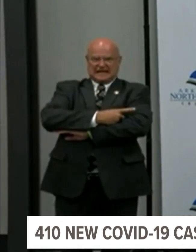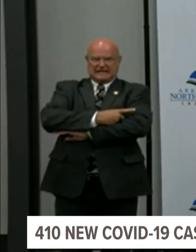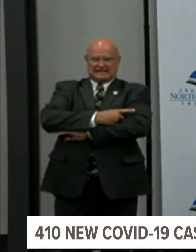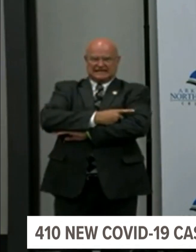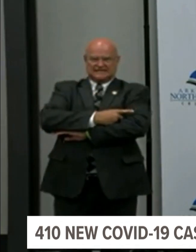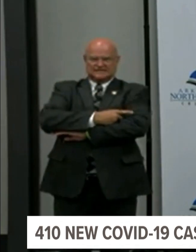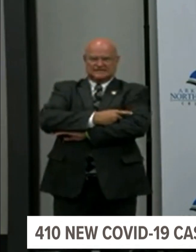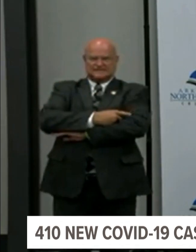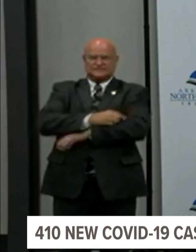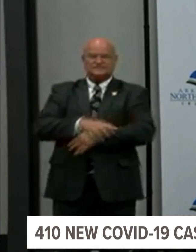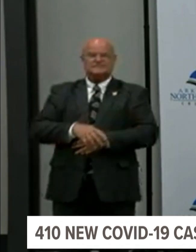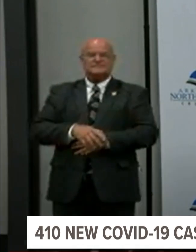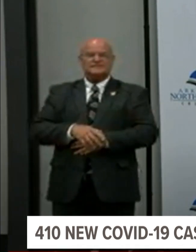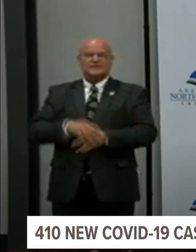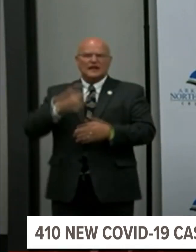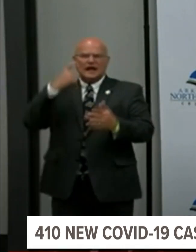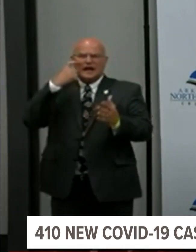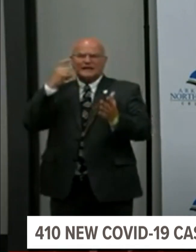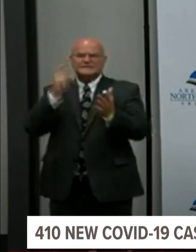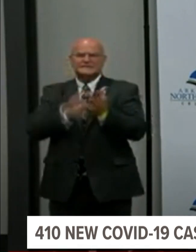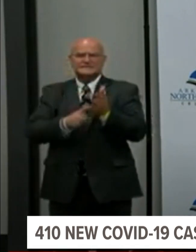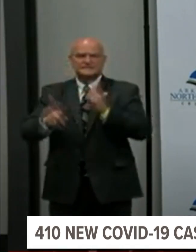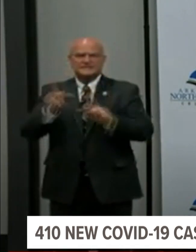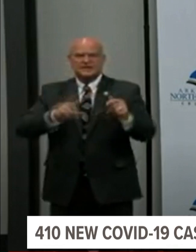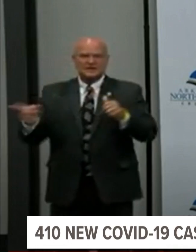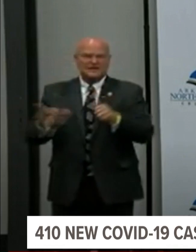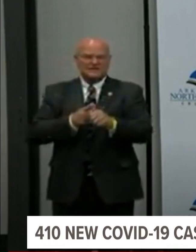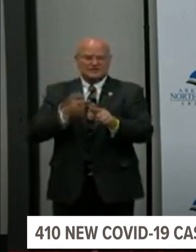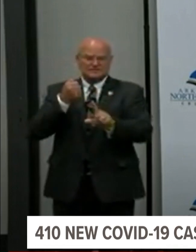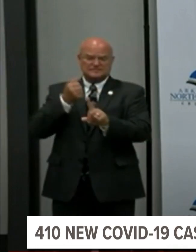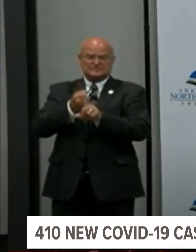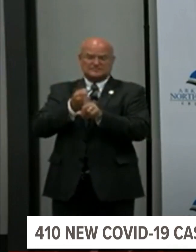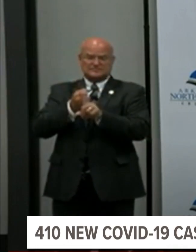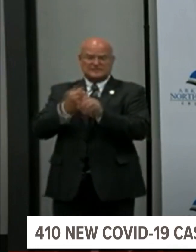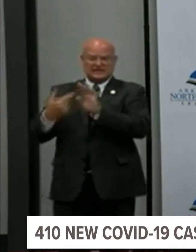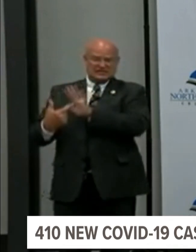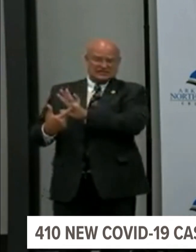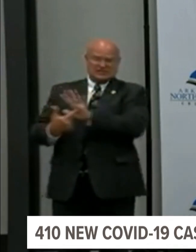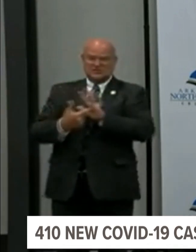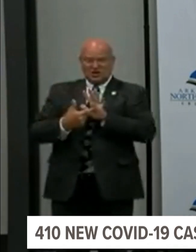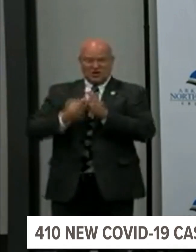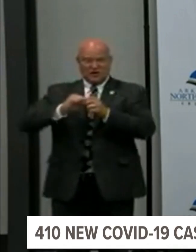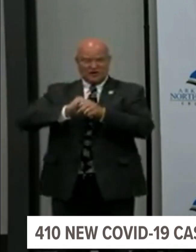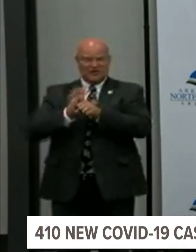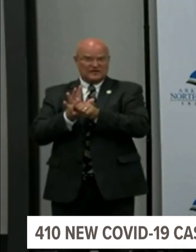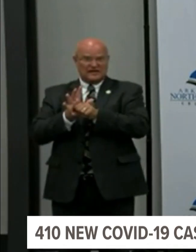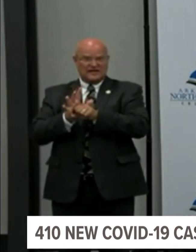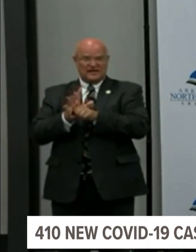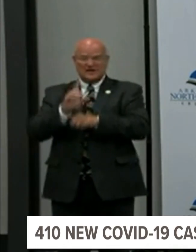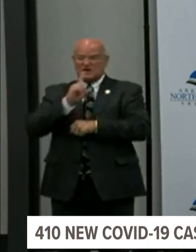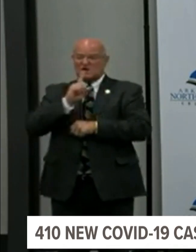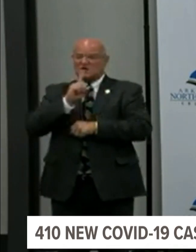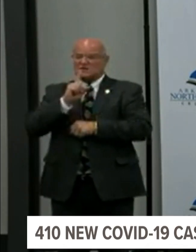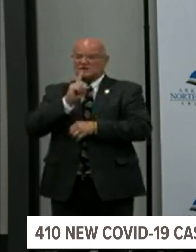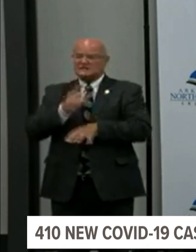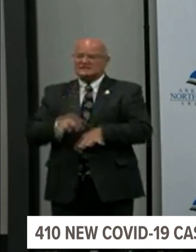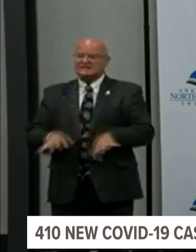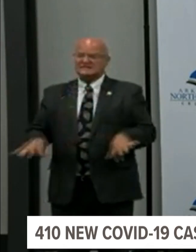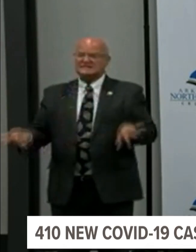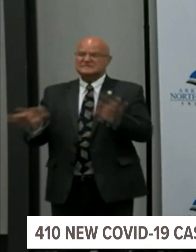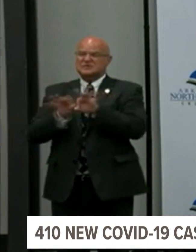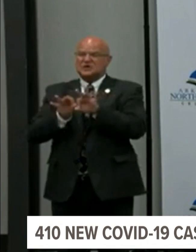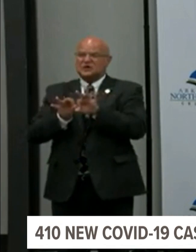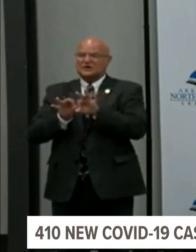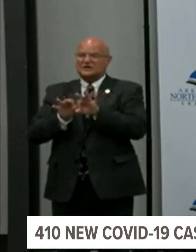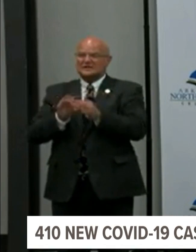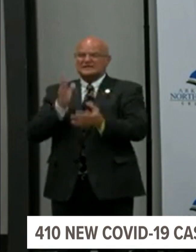So identifying people when they first get symptoms is it's really a key strategy to